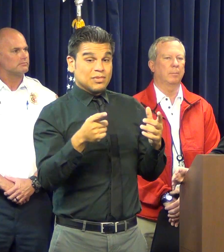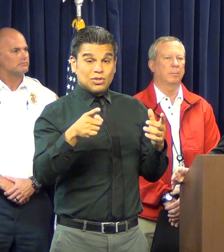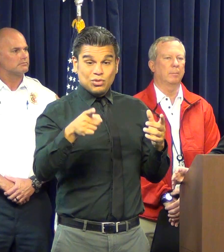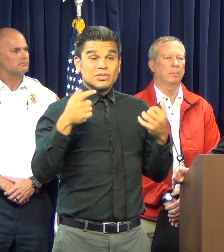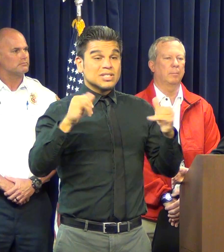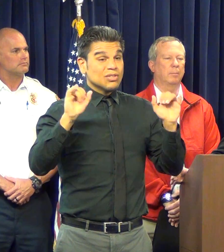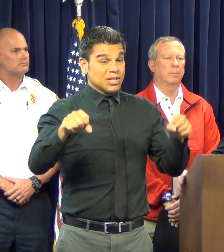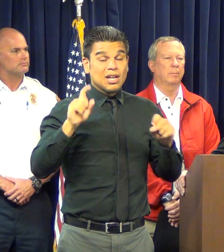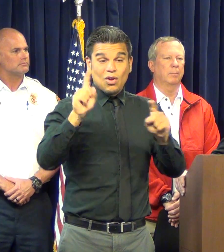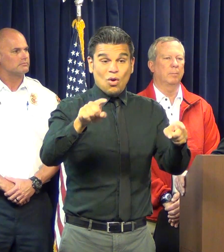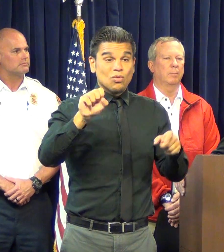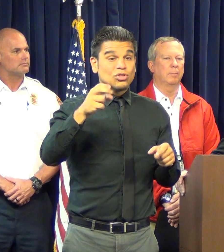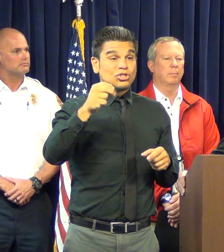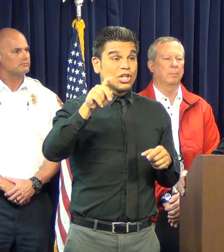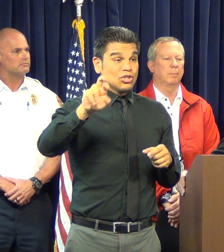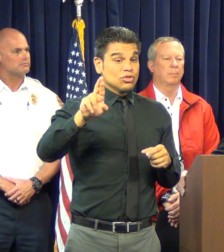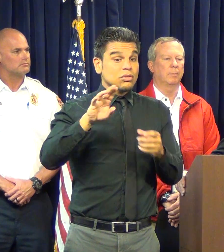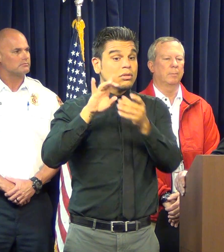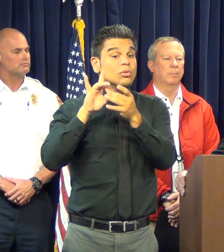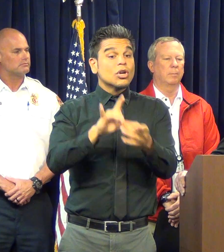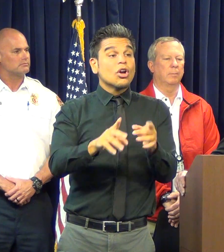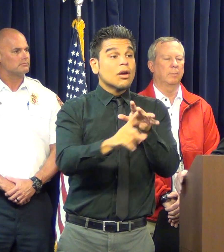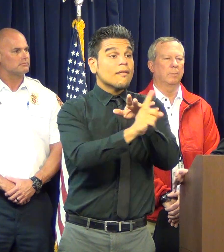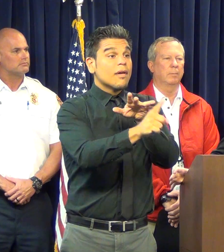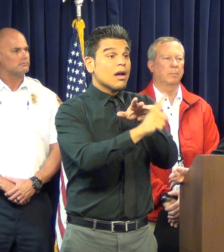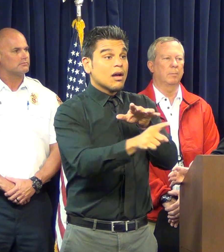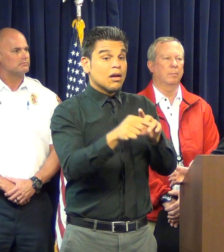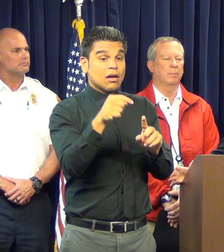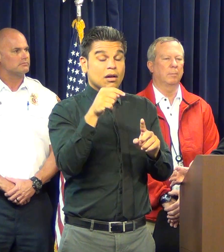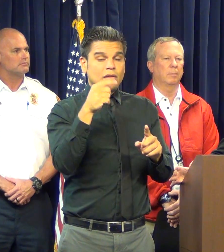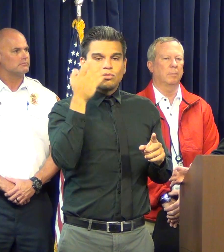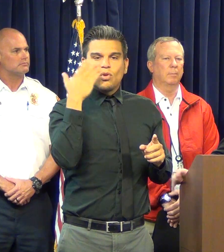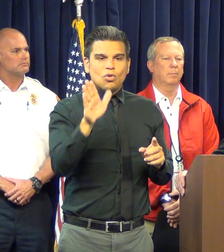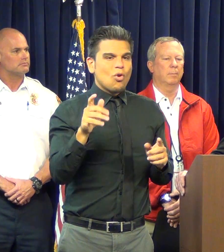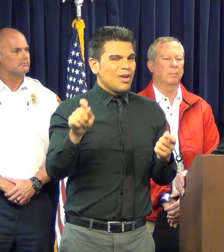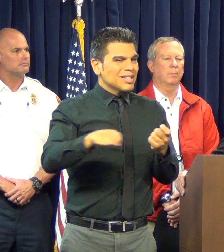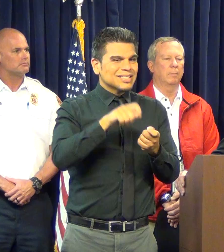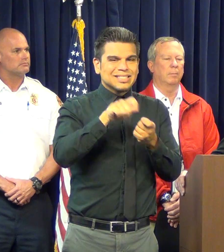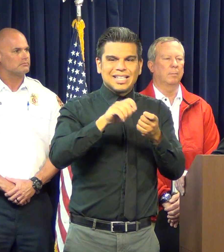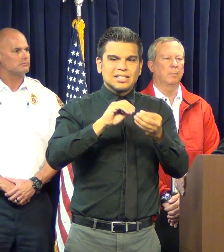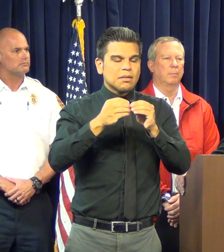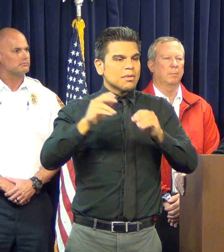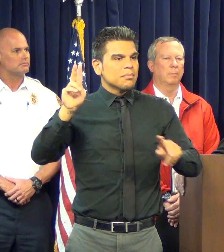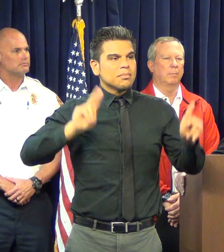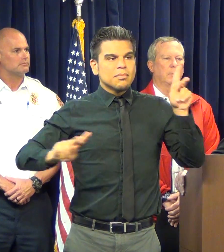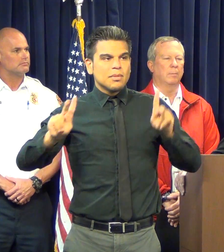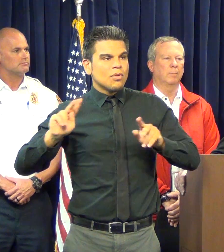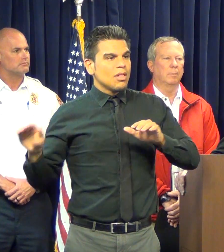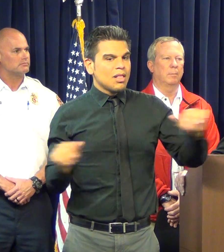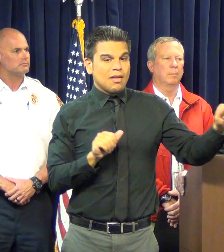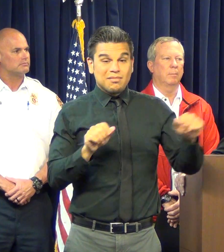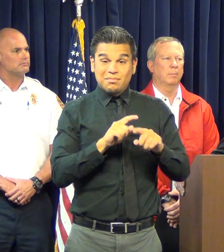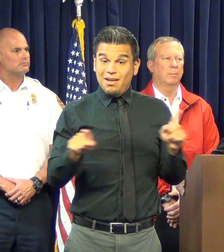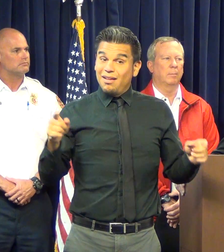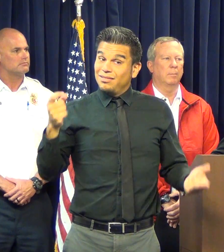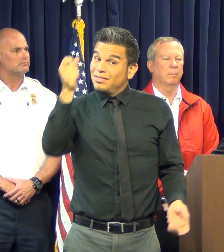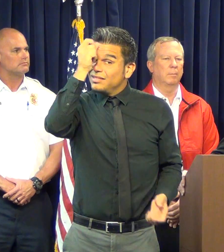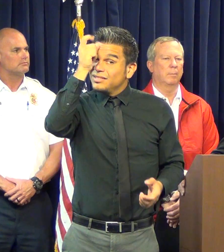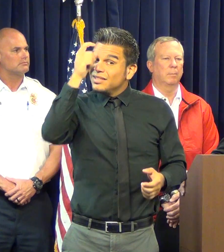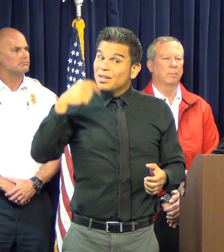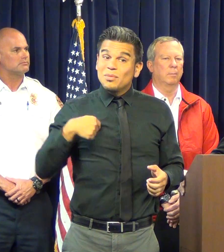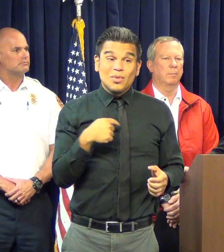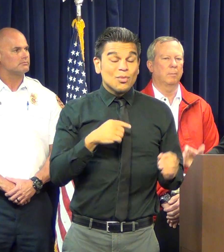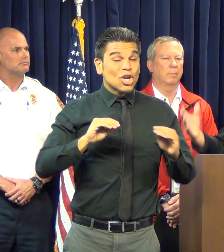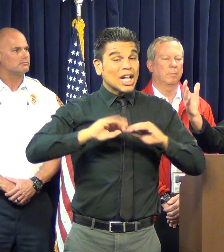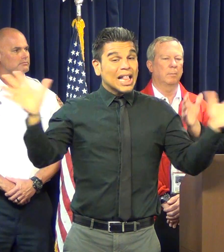I would say as to the evacuation, don't know exact numbers of people that left, but we could not have been clearer. When I was